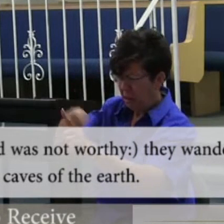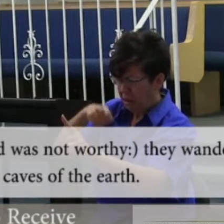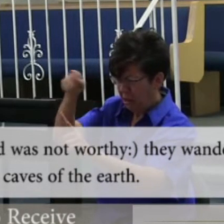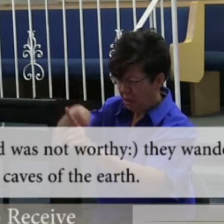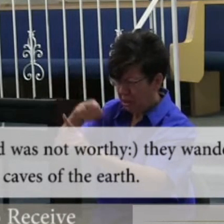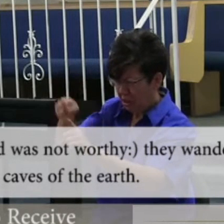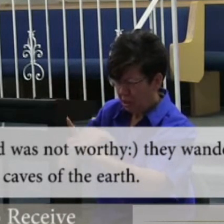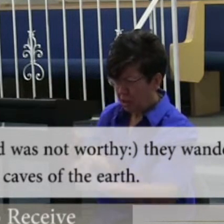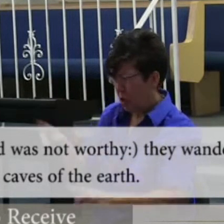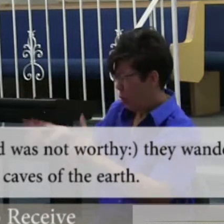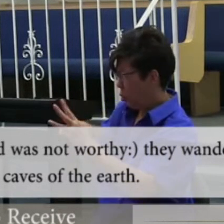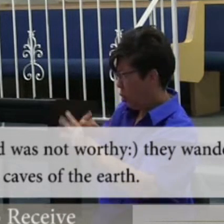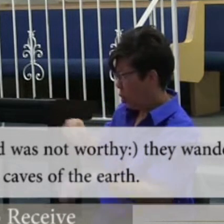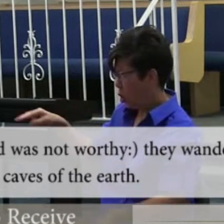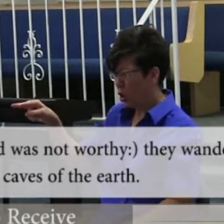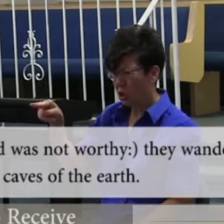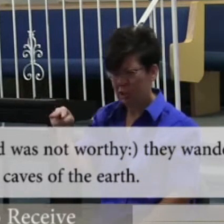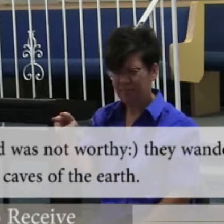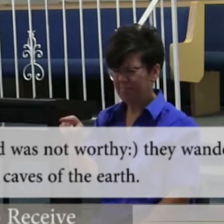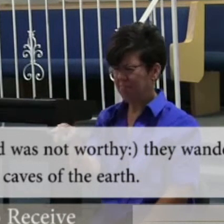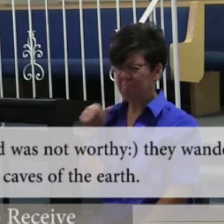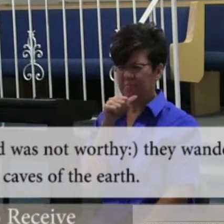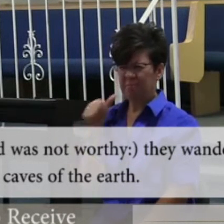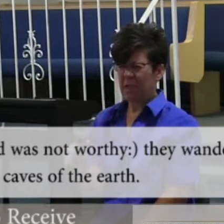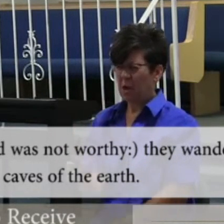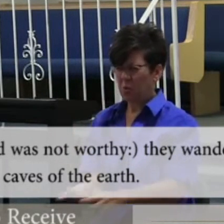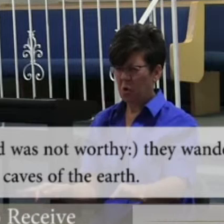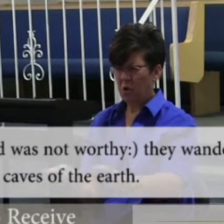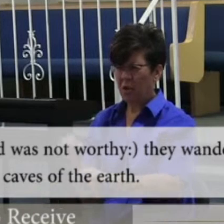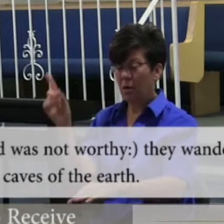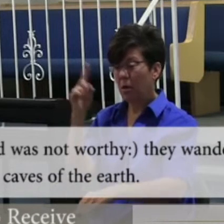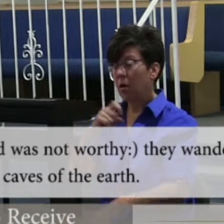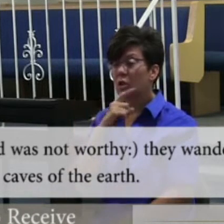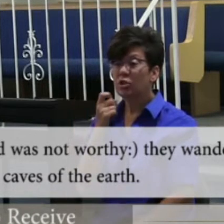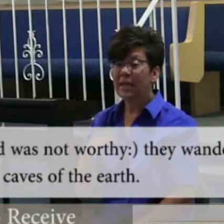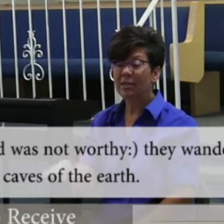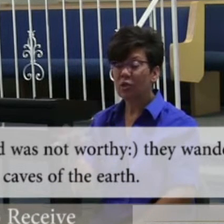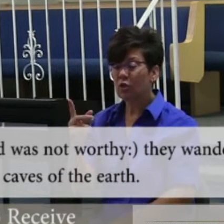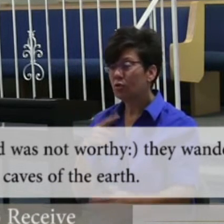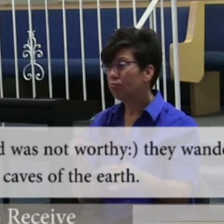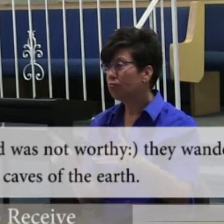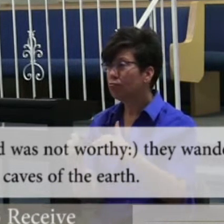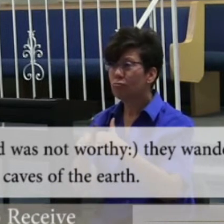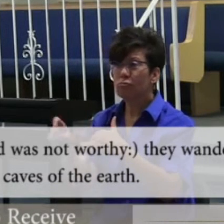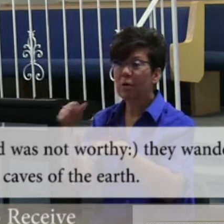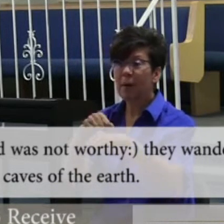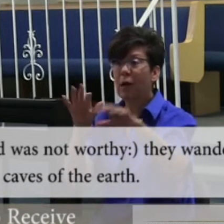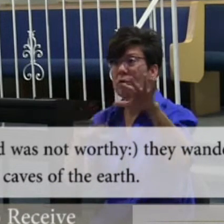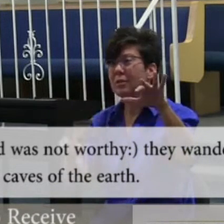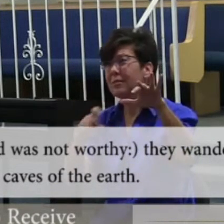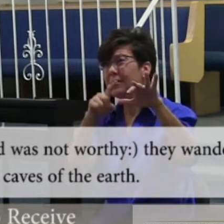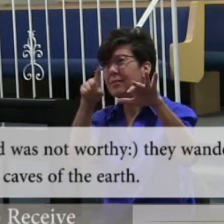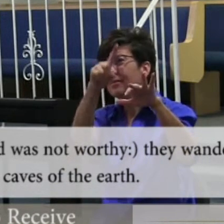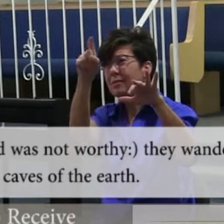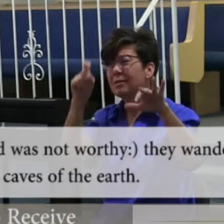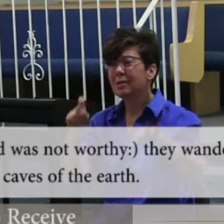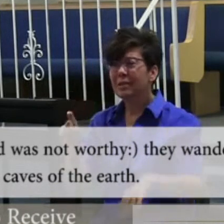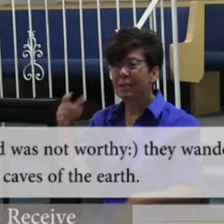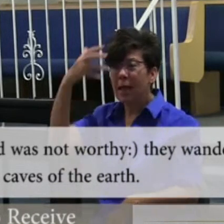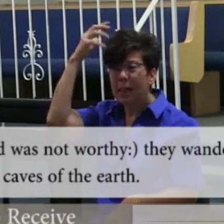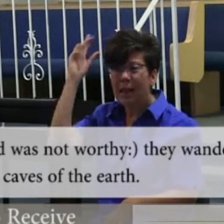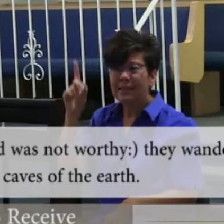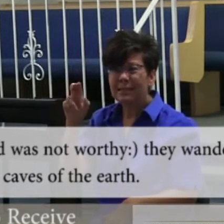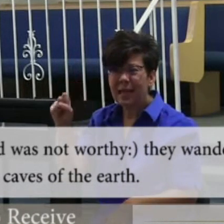whom the world was not worthy. They wandered in deserts and in mountains and in dens